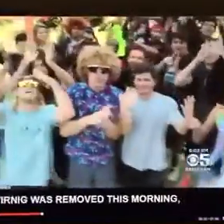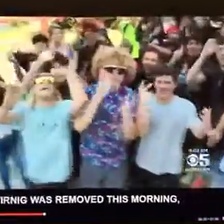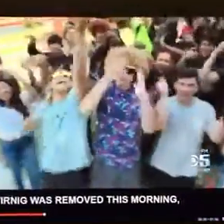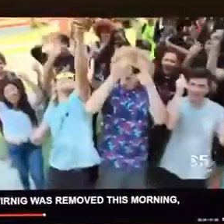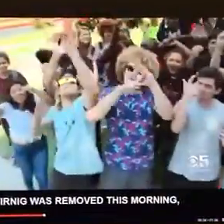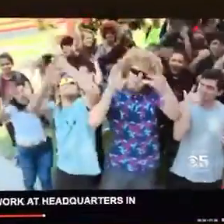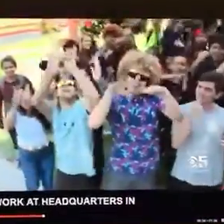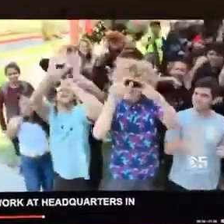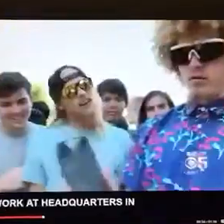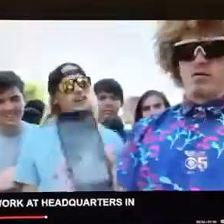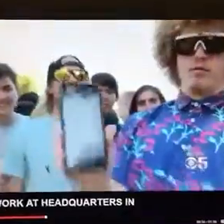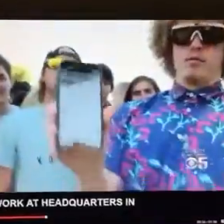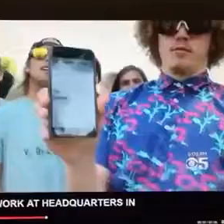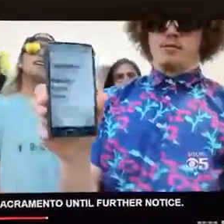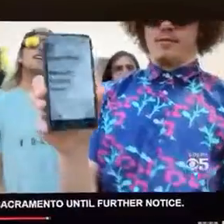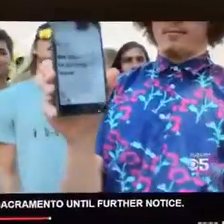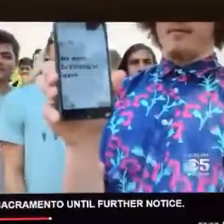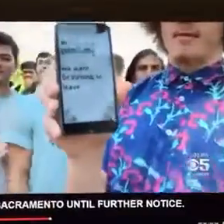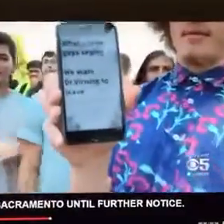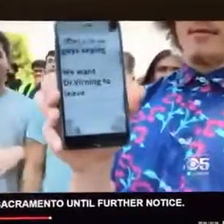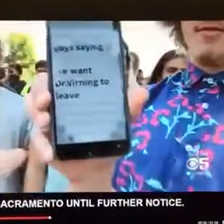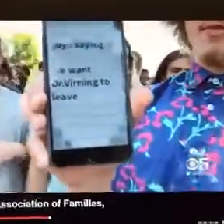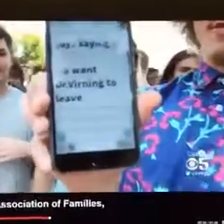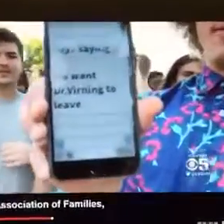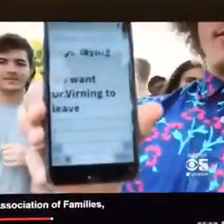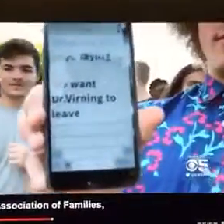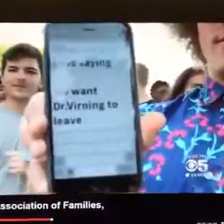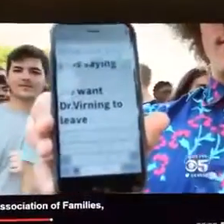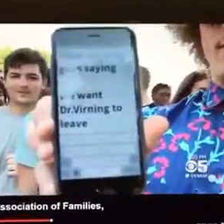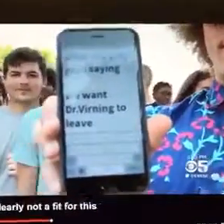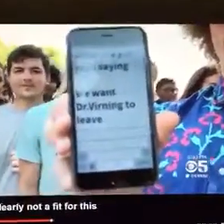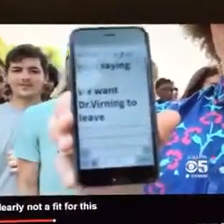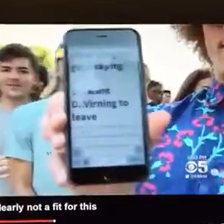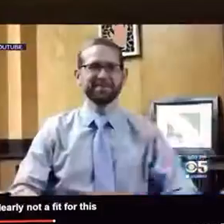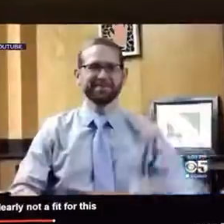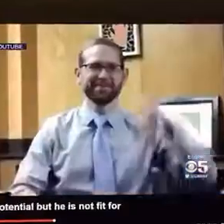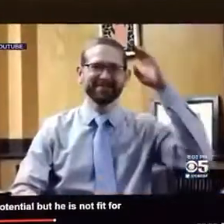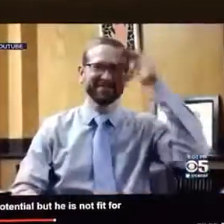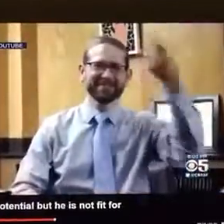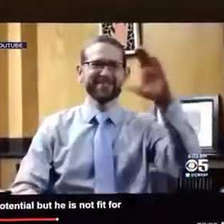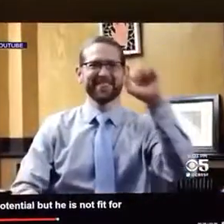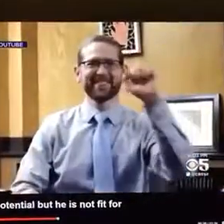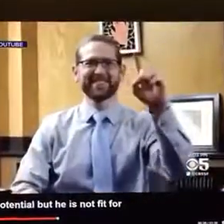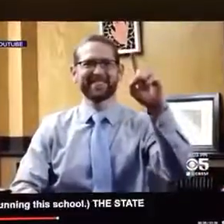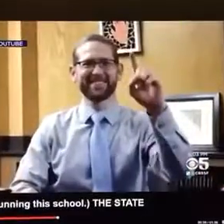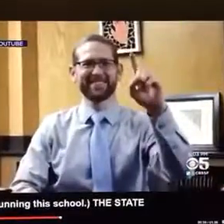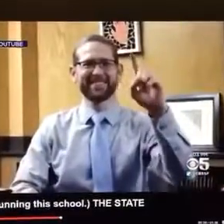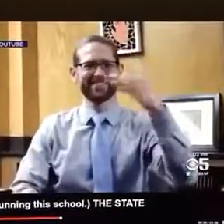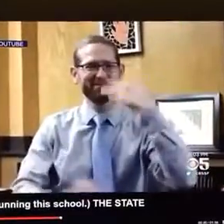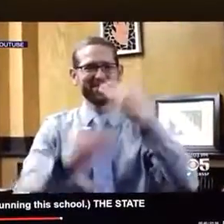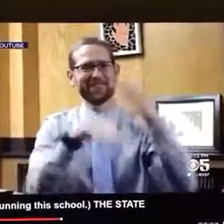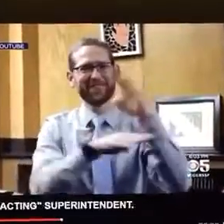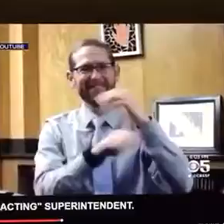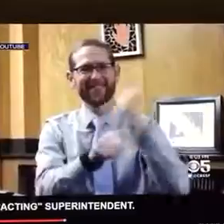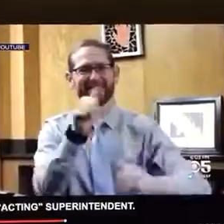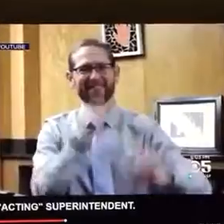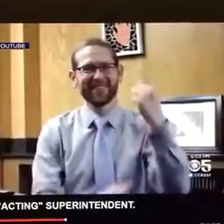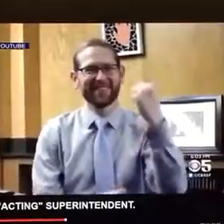Using a messaging app, the students told us, we want Dr. Vernig to leave. Dr. Sean Vernig was the school's superintendent. Students,